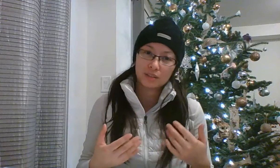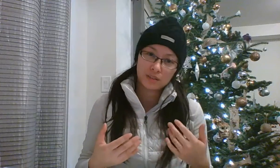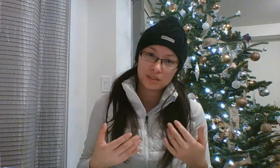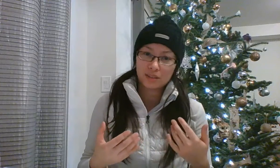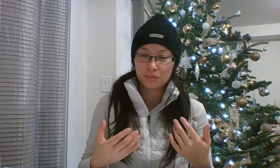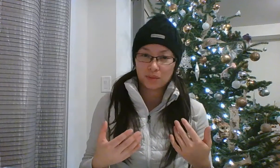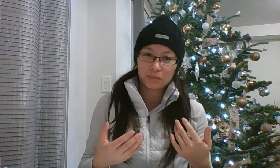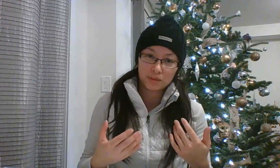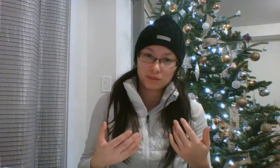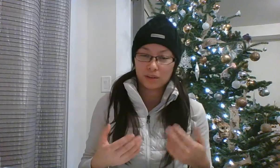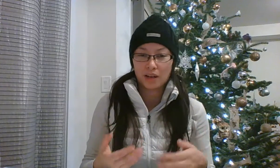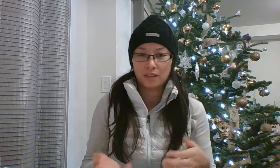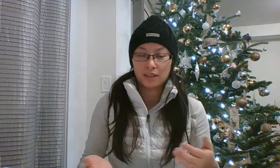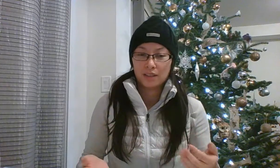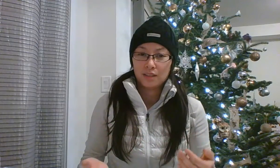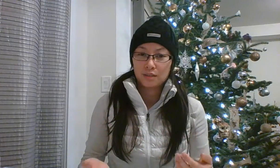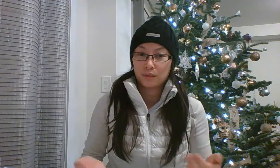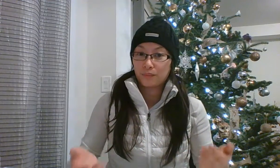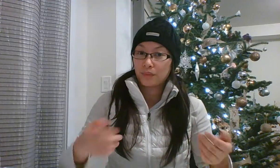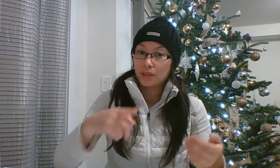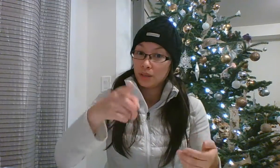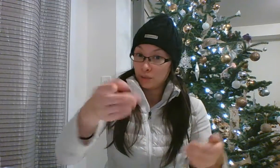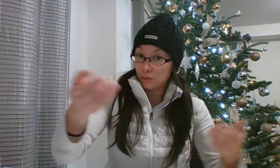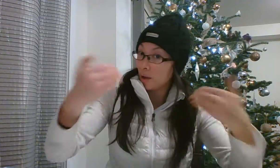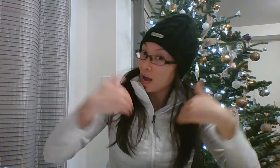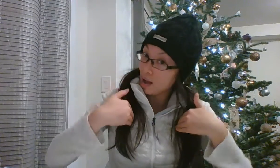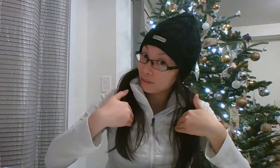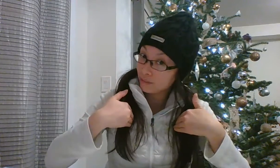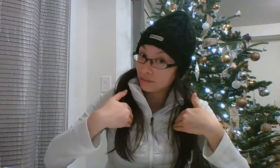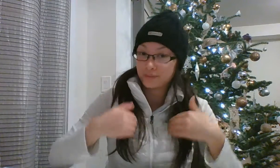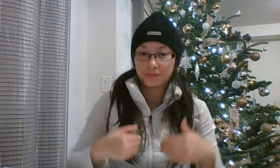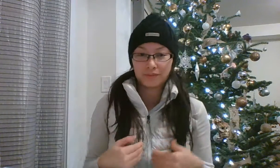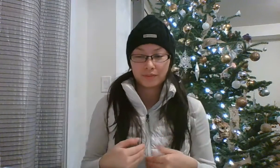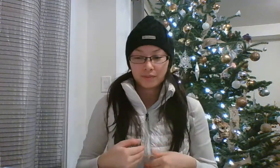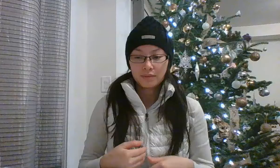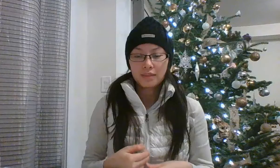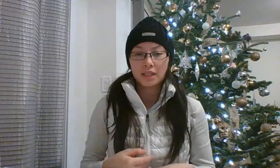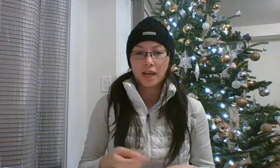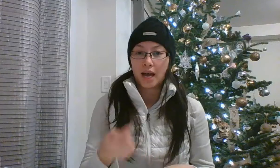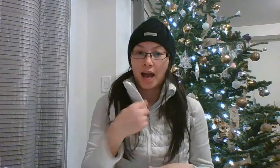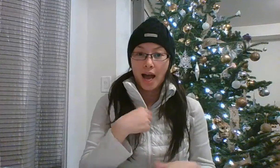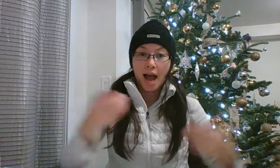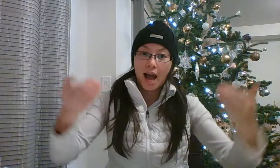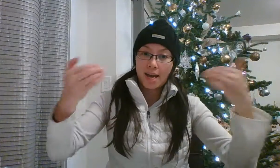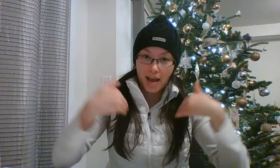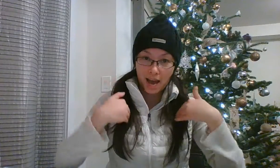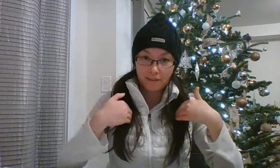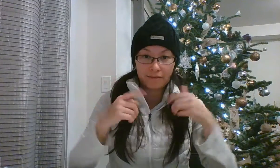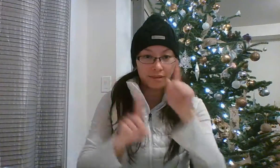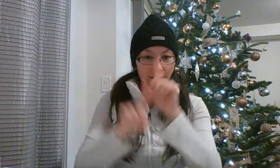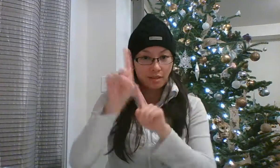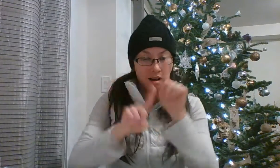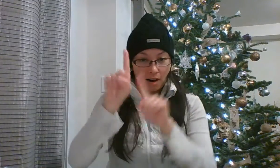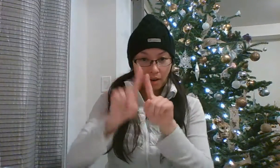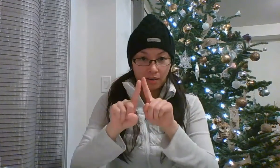and sometimes you tilt your head. So you have? Okay. I have star,